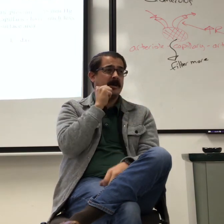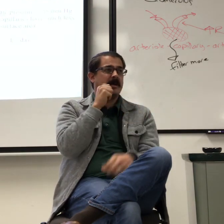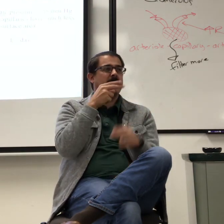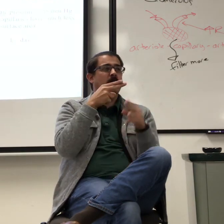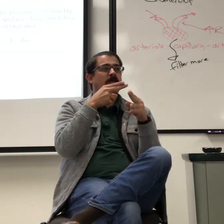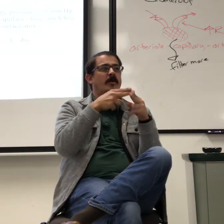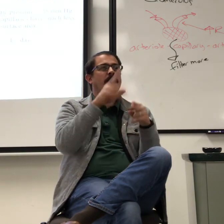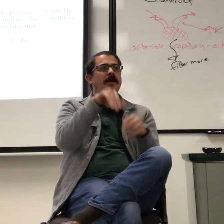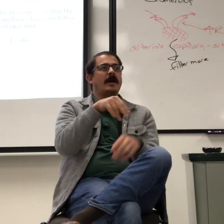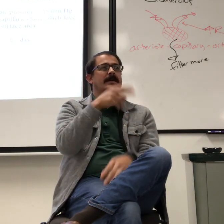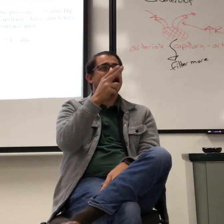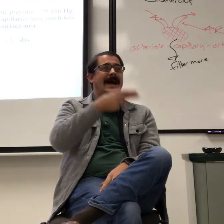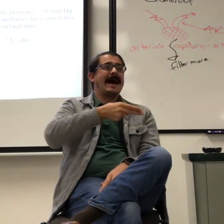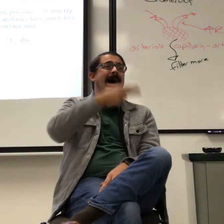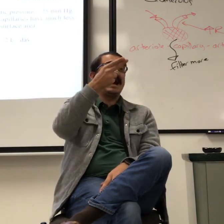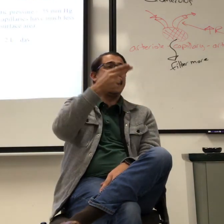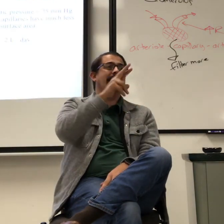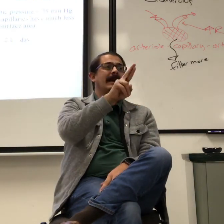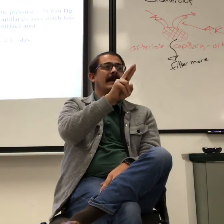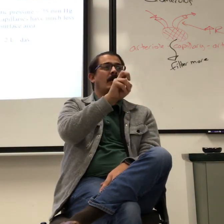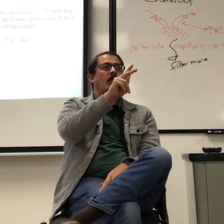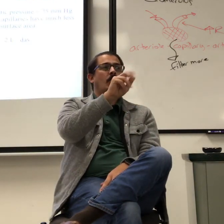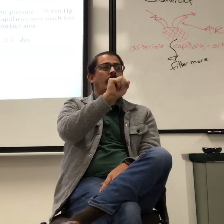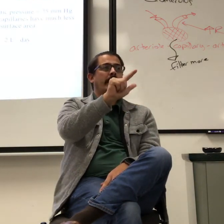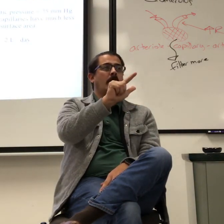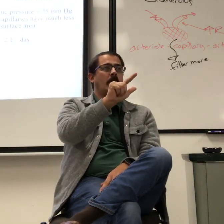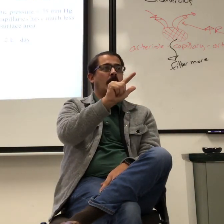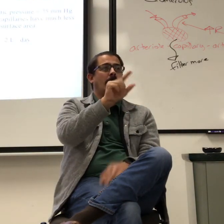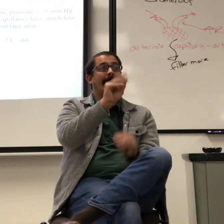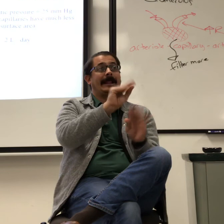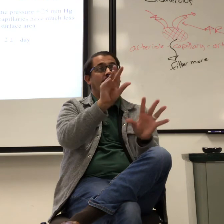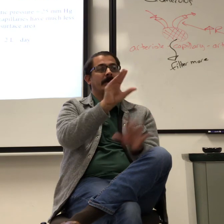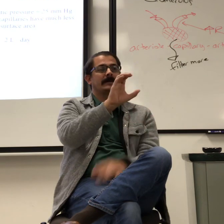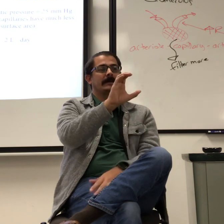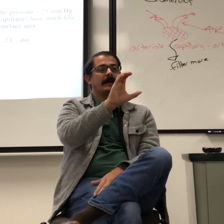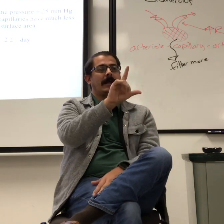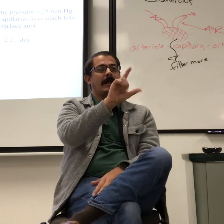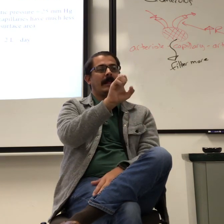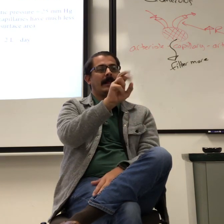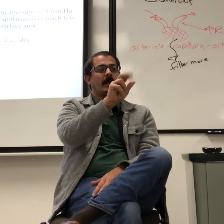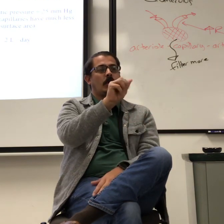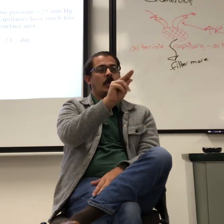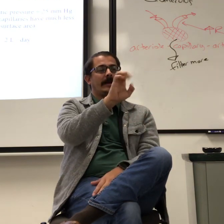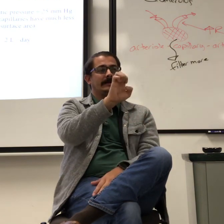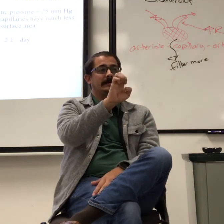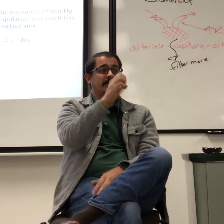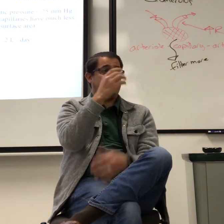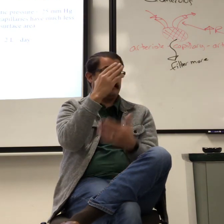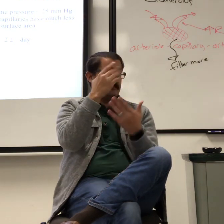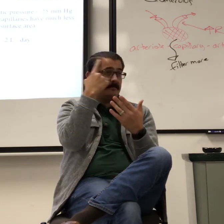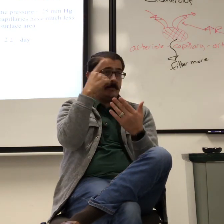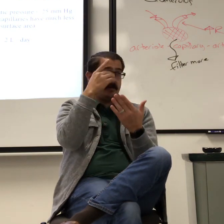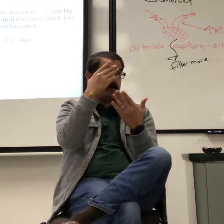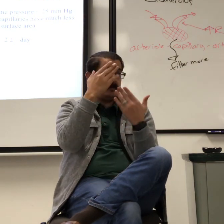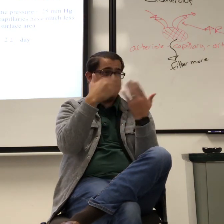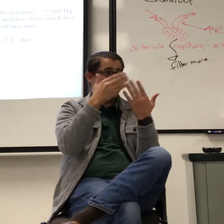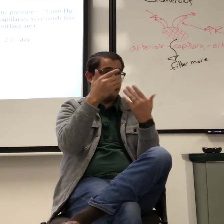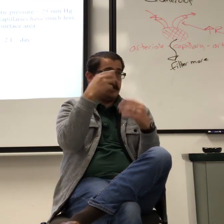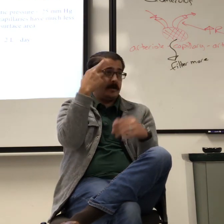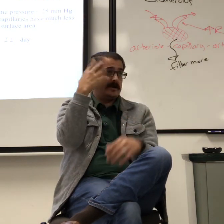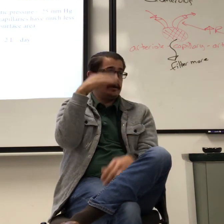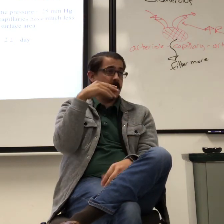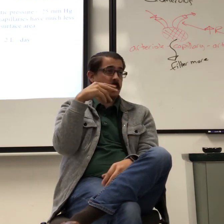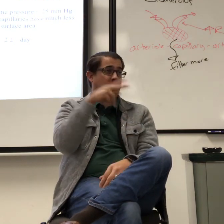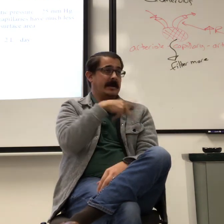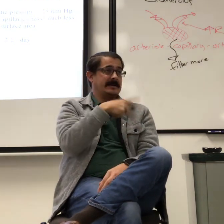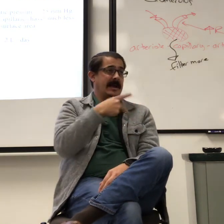high renal clearance. Okay. If for whatever reason your patient has a catheter in them and a